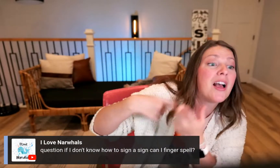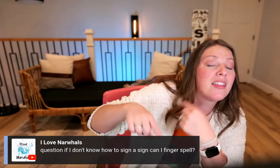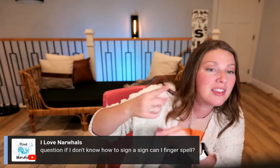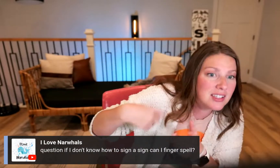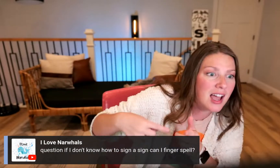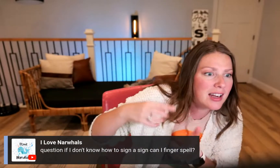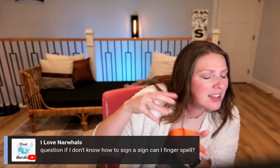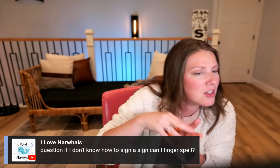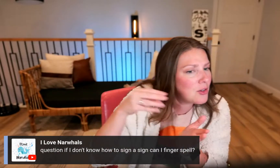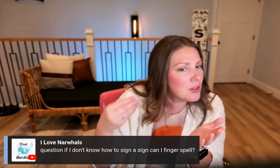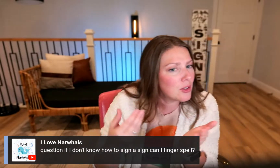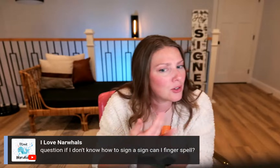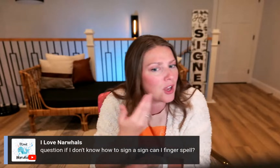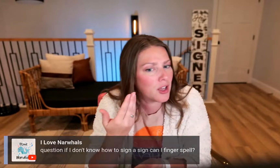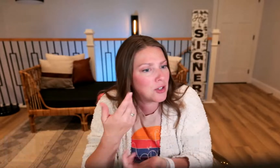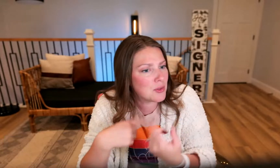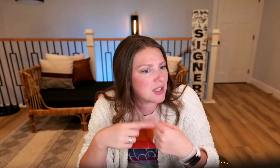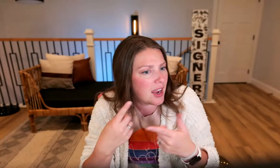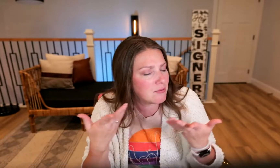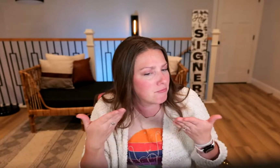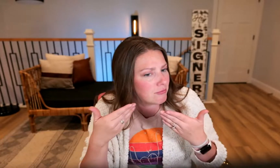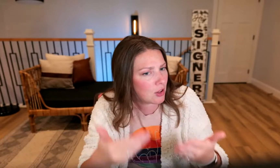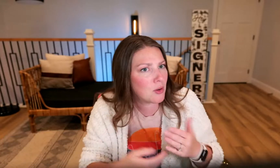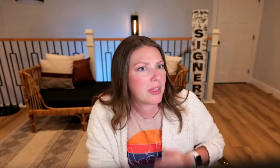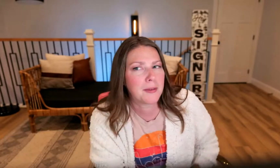the sign, and then you can learn a new sign along with it.